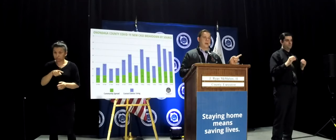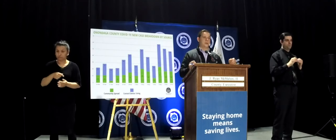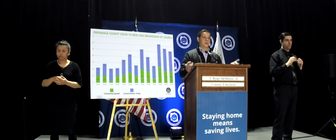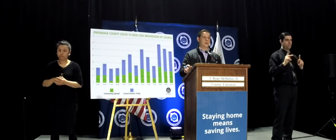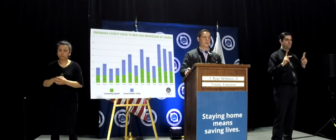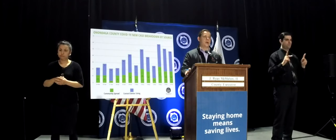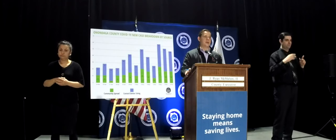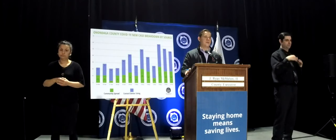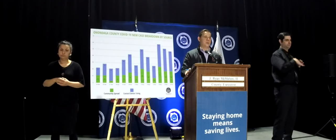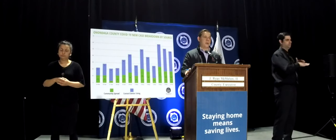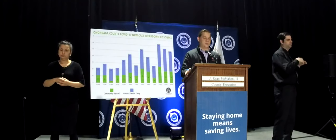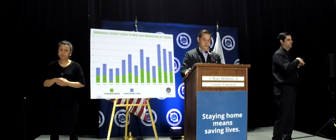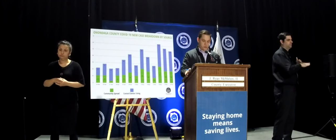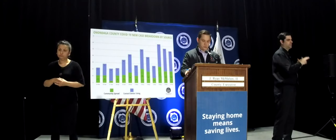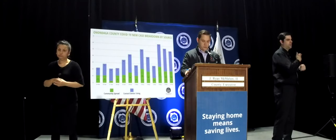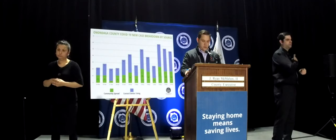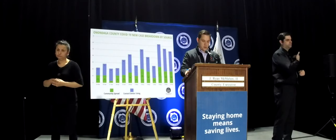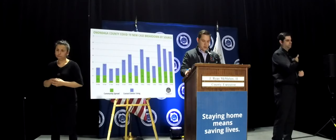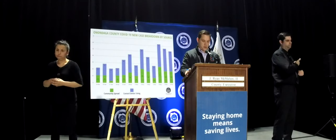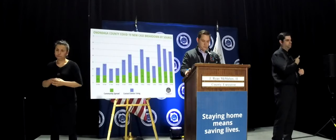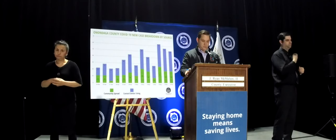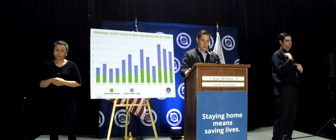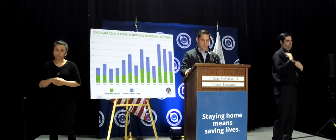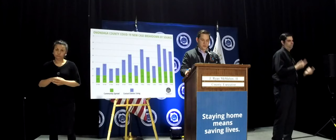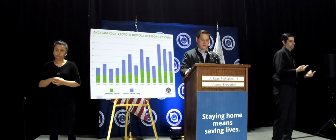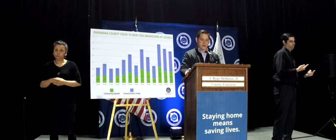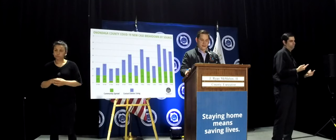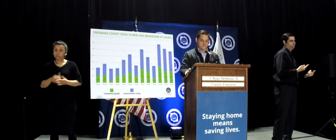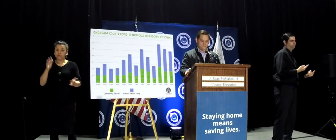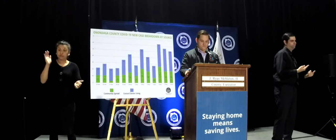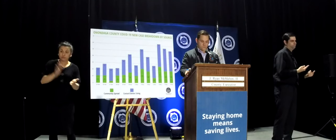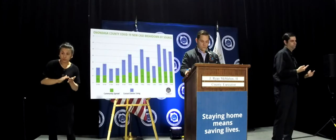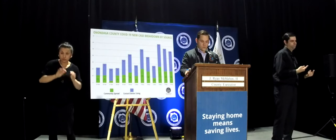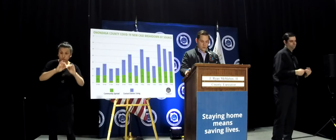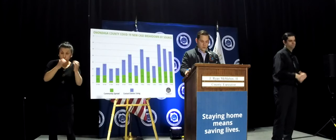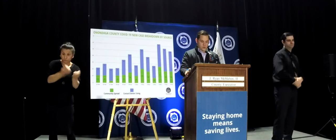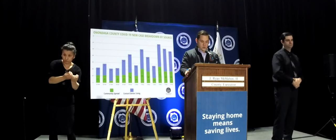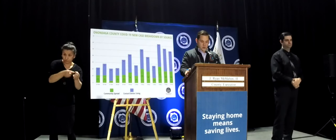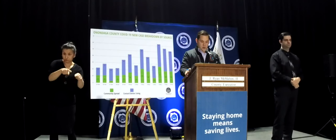that's probably going to be a break-even proposition almost every day.